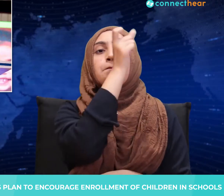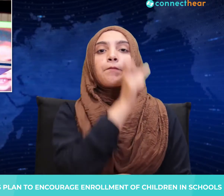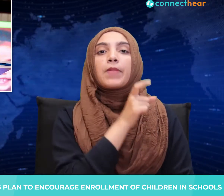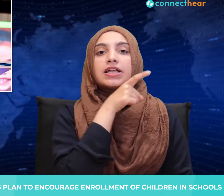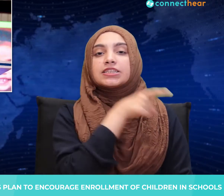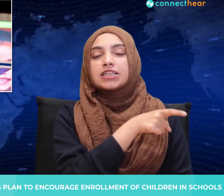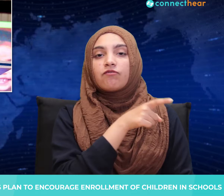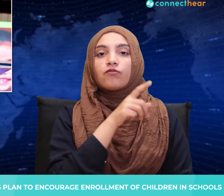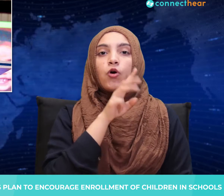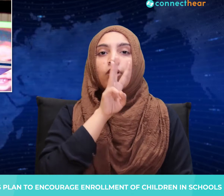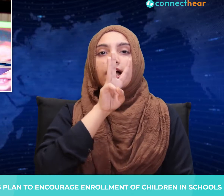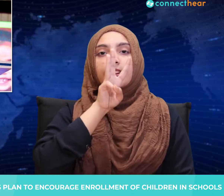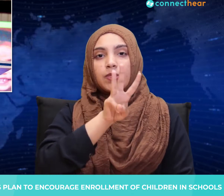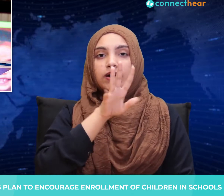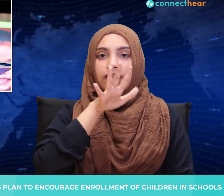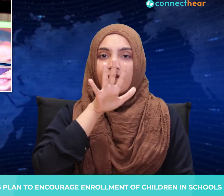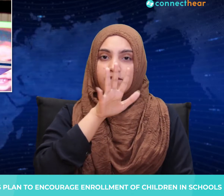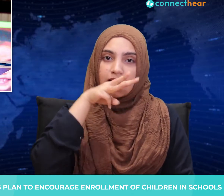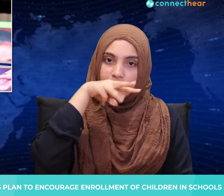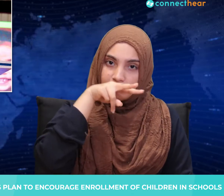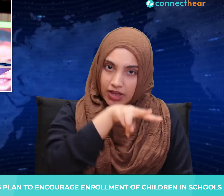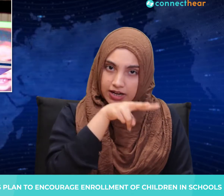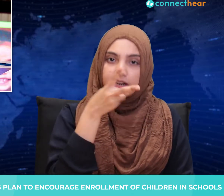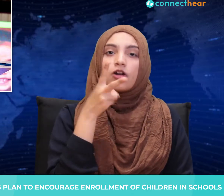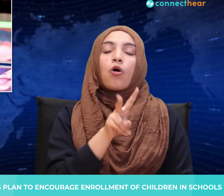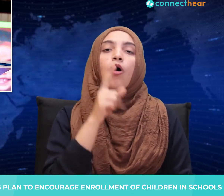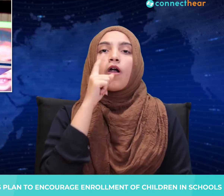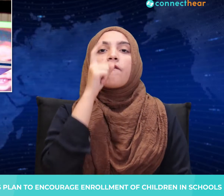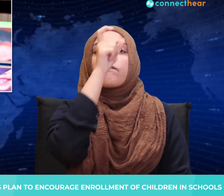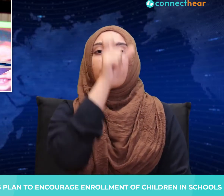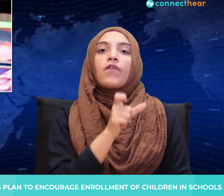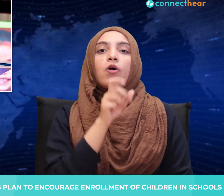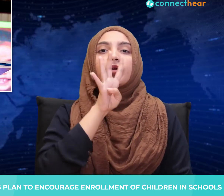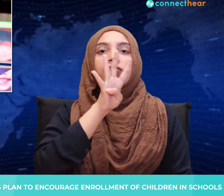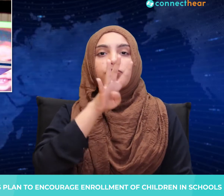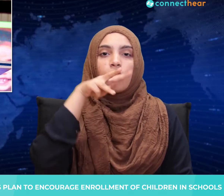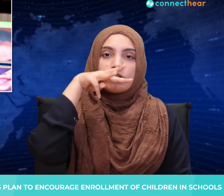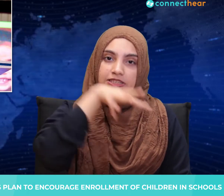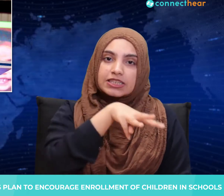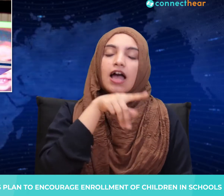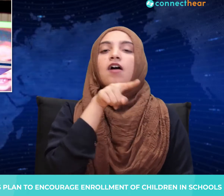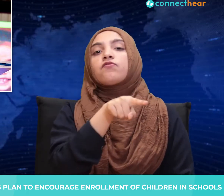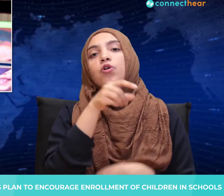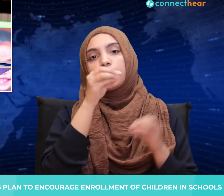Rs 3,500 and girls 4,000 a quarter.